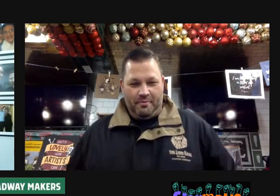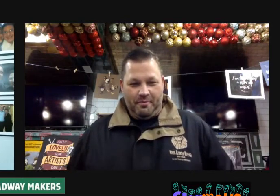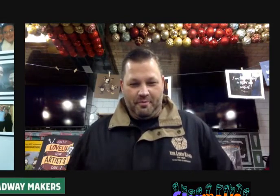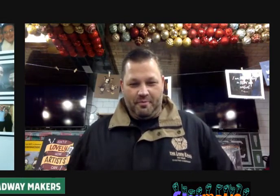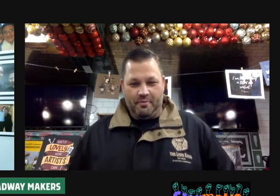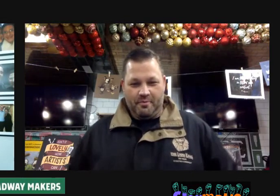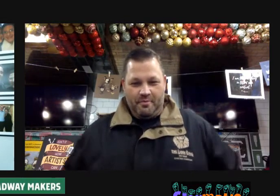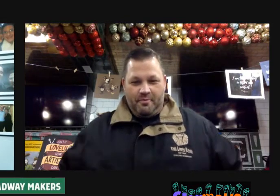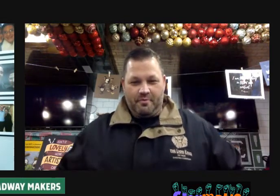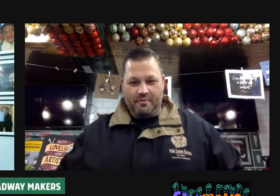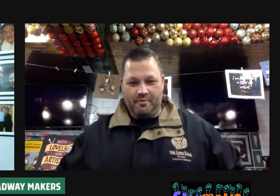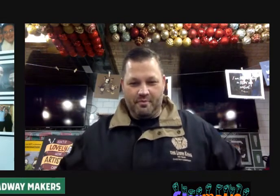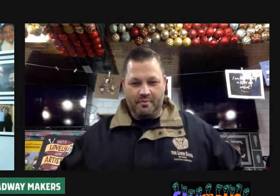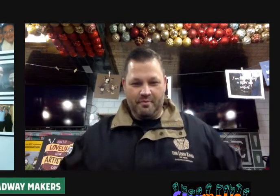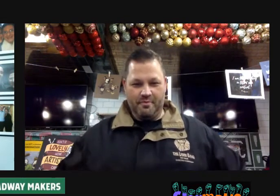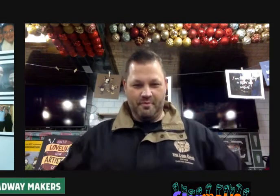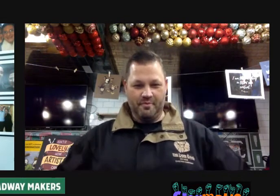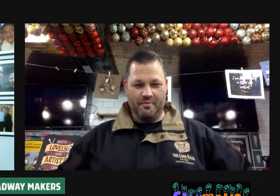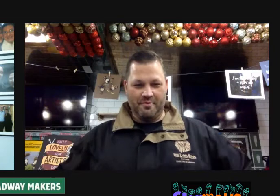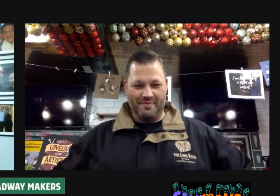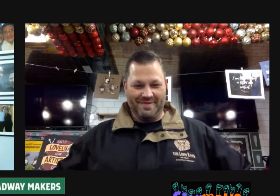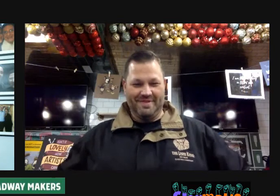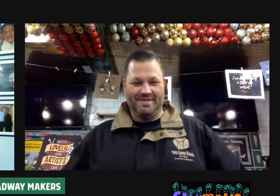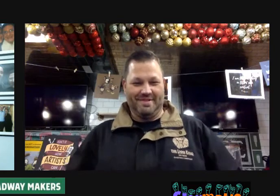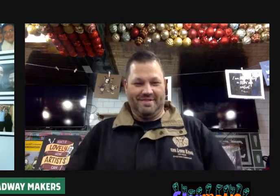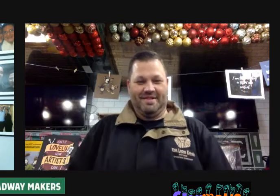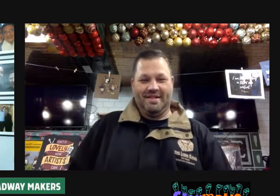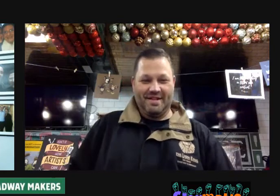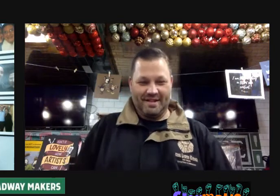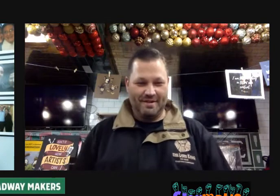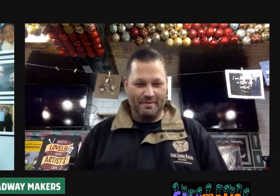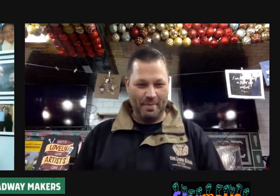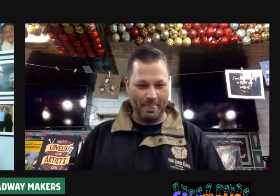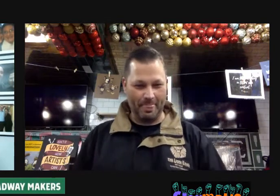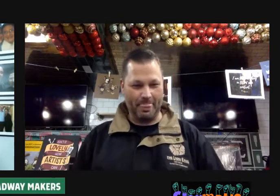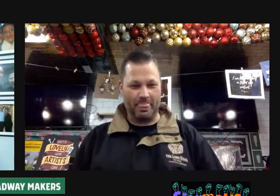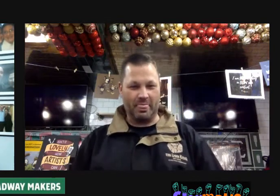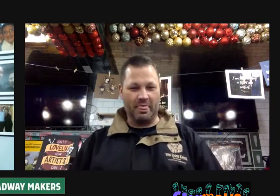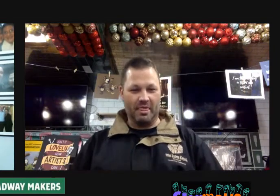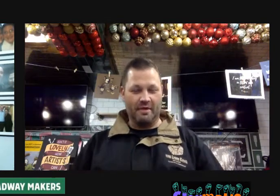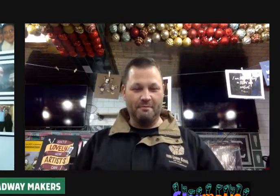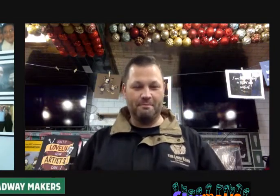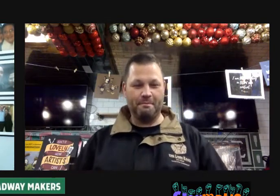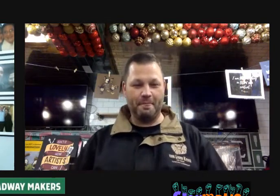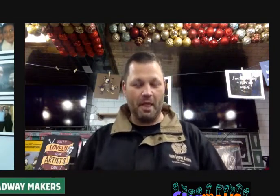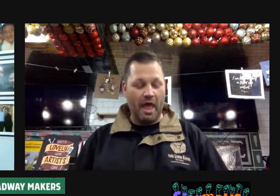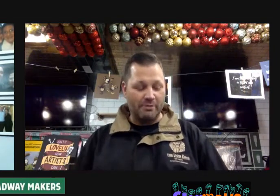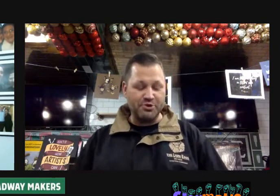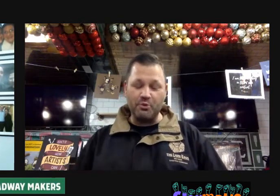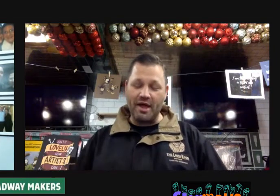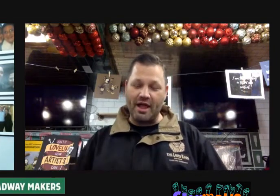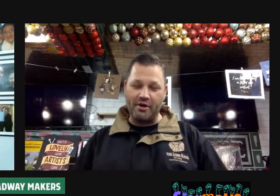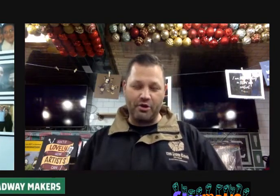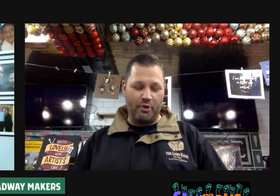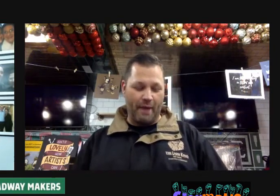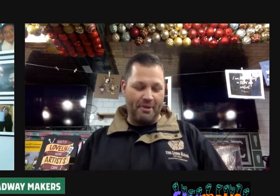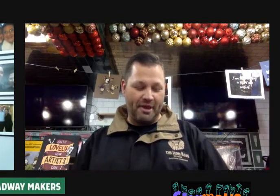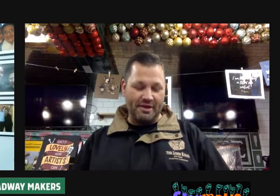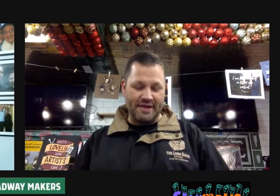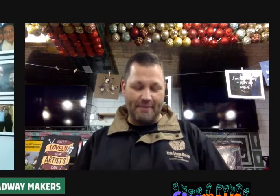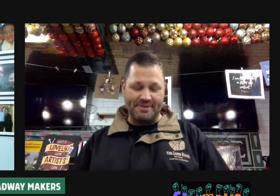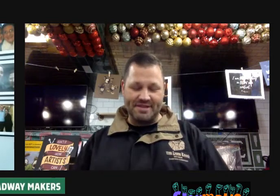who's with Broadway Bazaar, who is at the Broadway Marketplace, Broadway Makers Marketplace. How are you? I'm doing well. How are